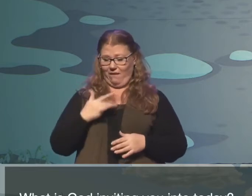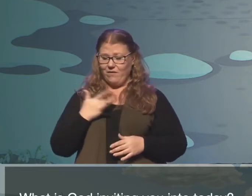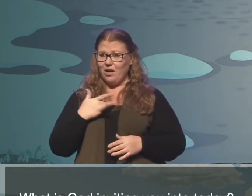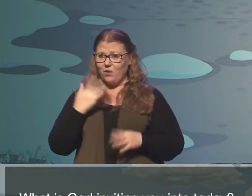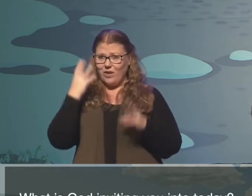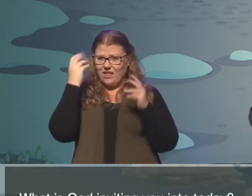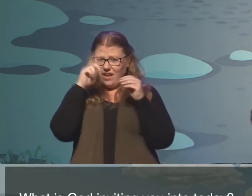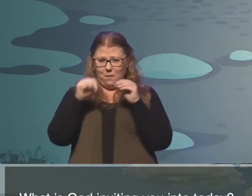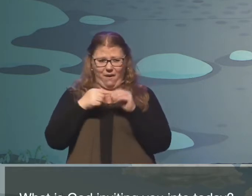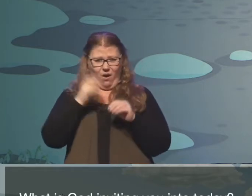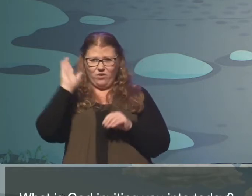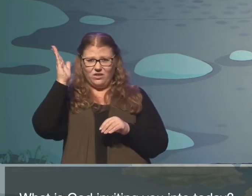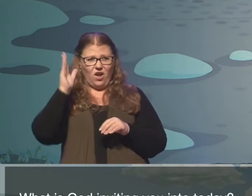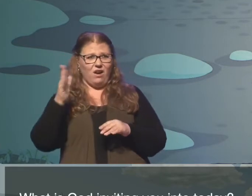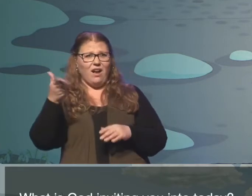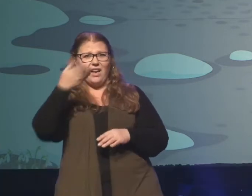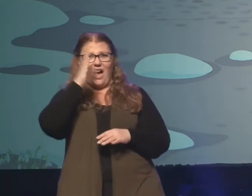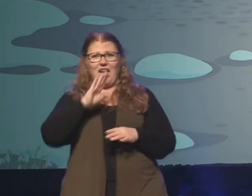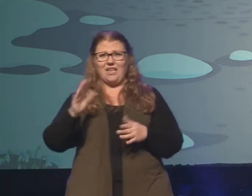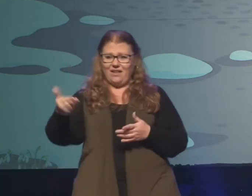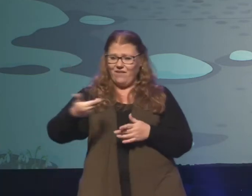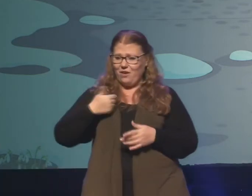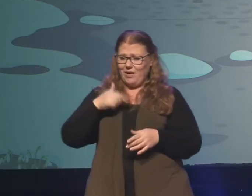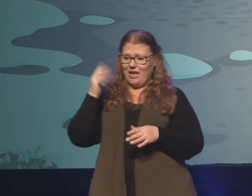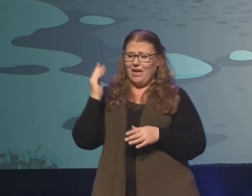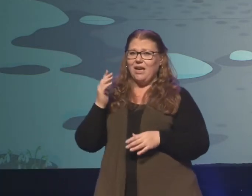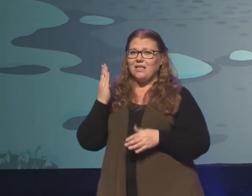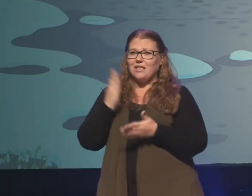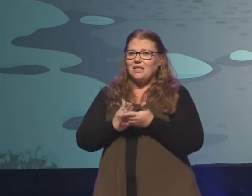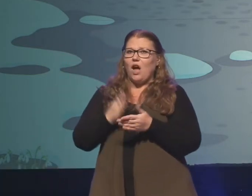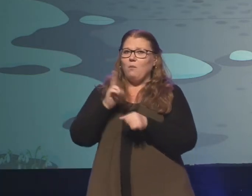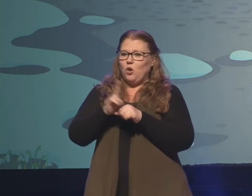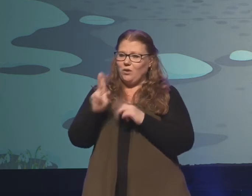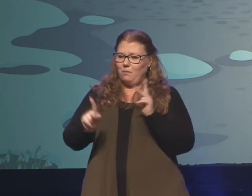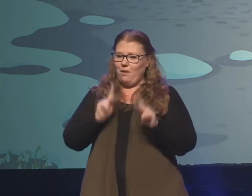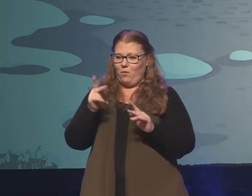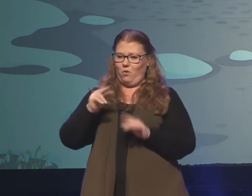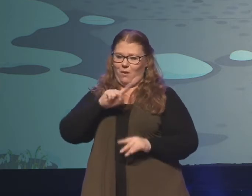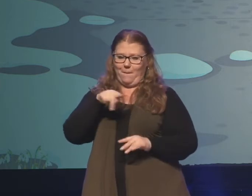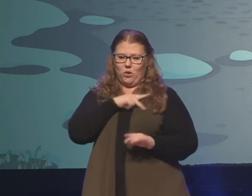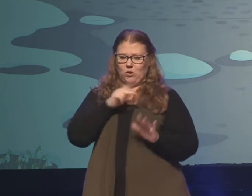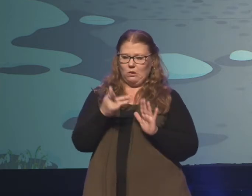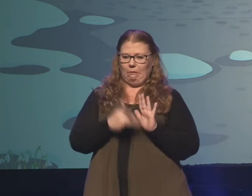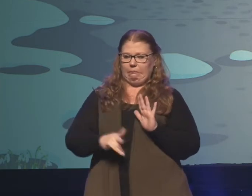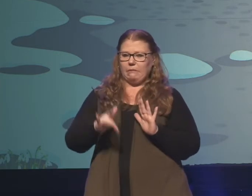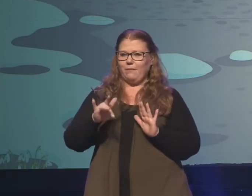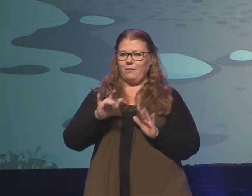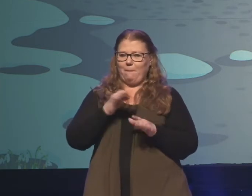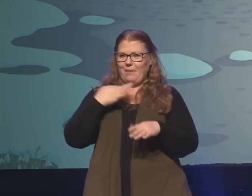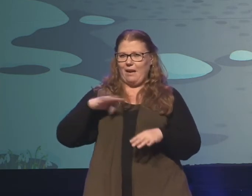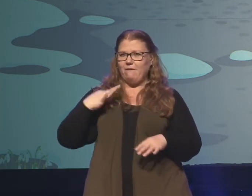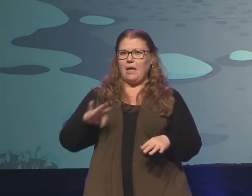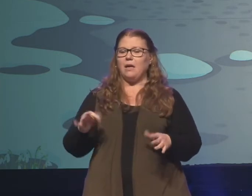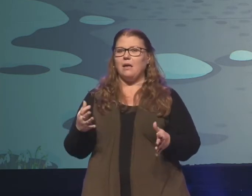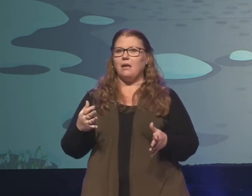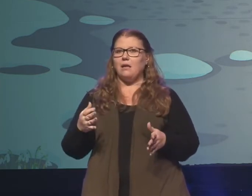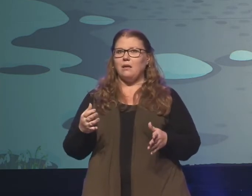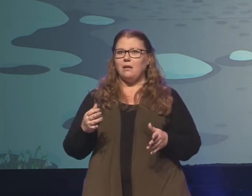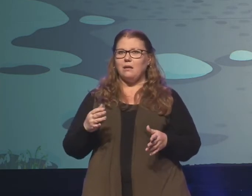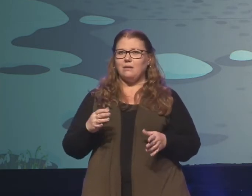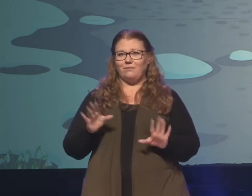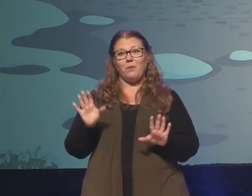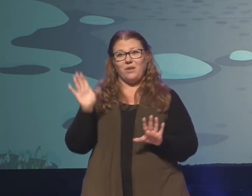about this talk, that God's inviting me to stop using people for my personal benefit, to stop doing that, to look for